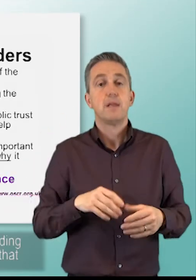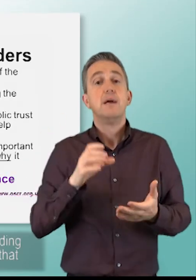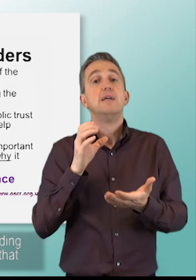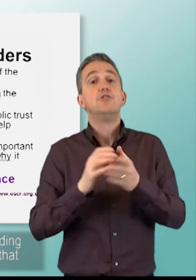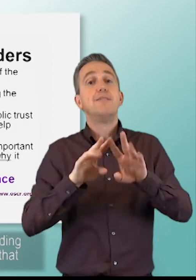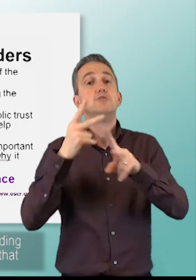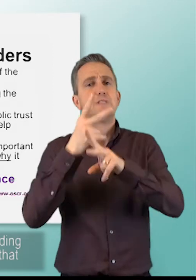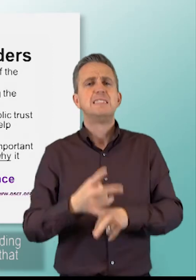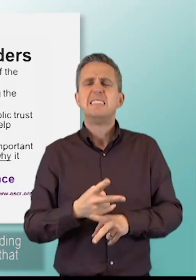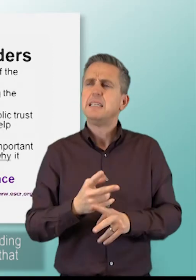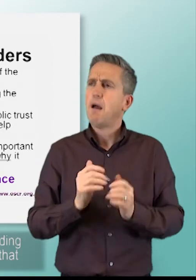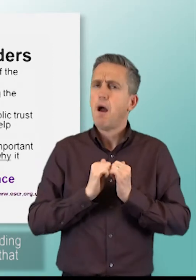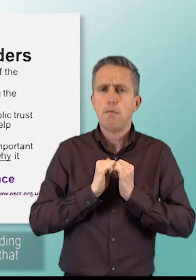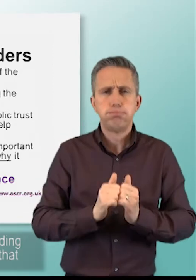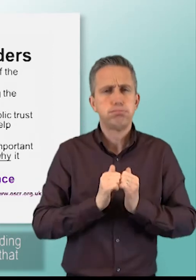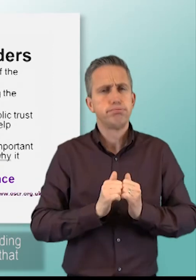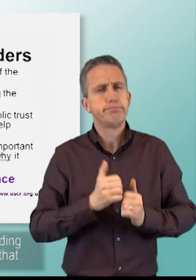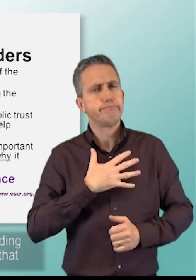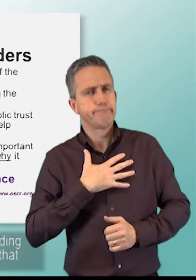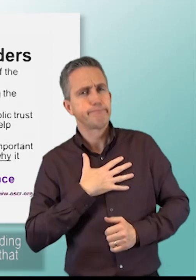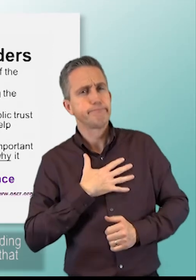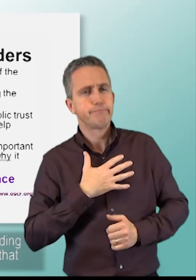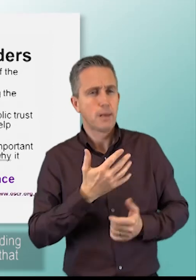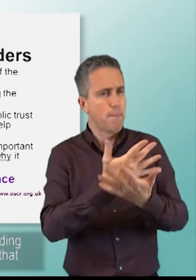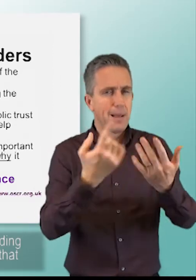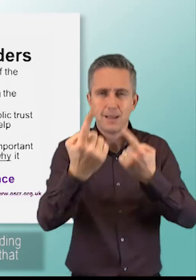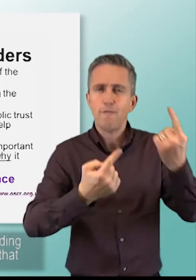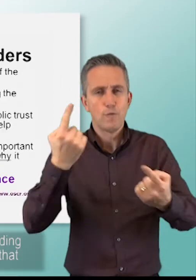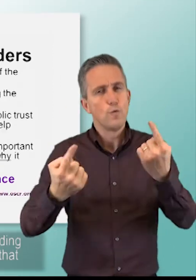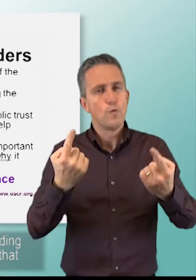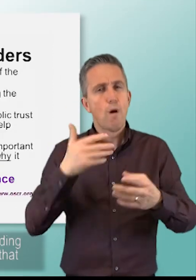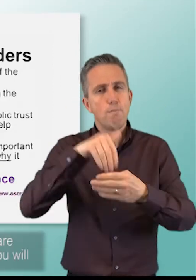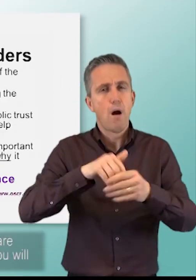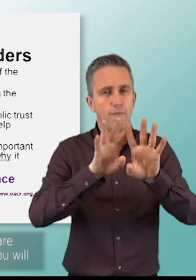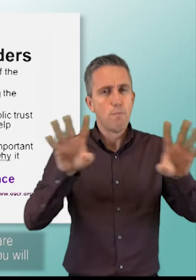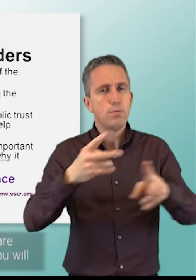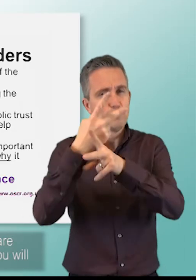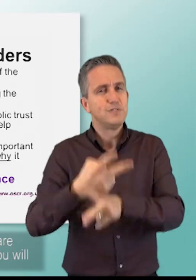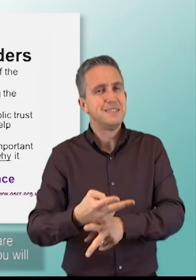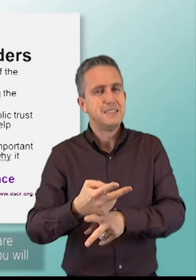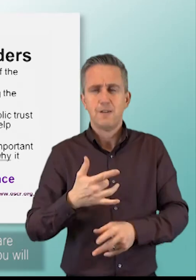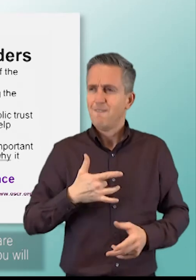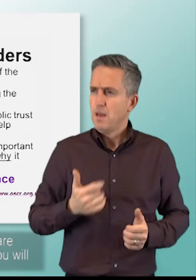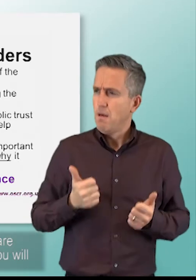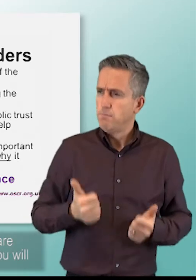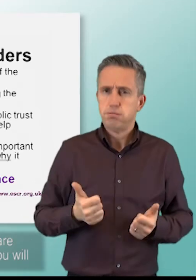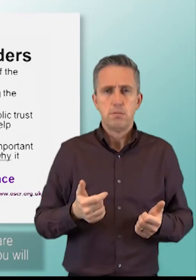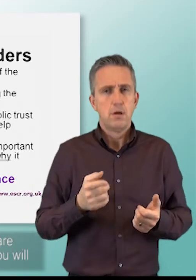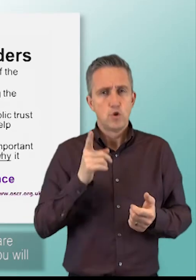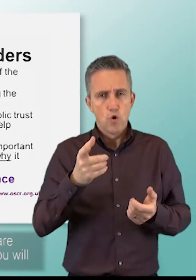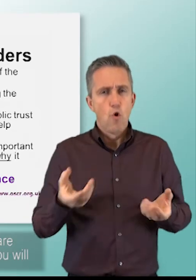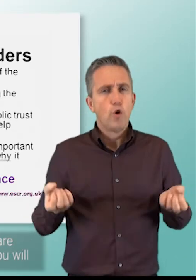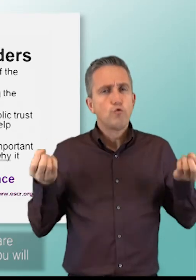Being a charity trustee can be an immensely rewarding experience. Those of you in the room that occupy that role already, I'm sure you'll be aware of that. You